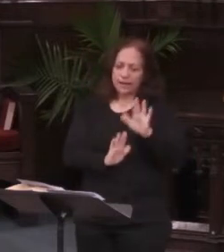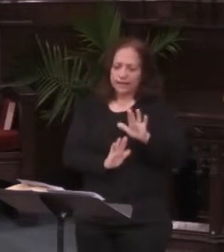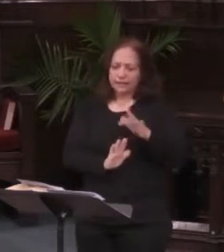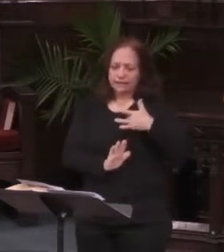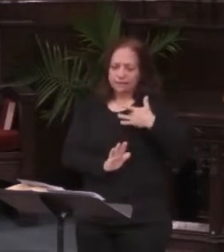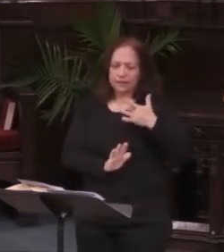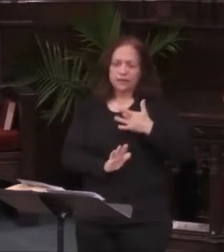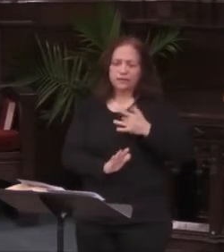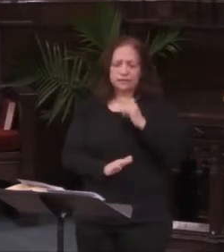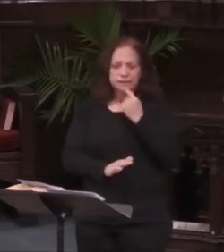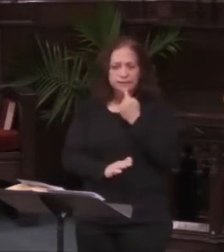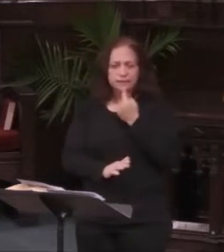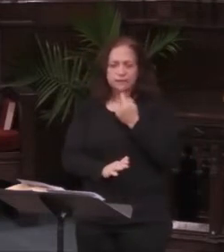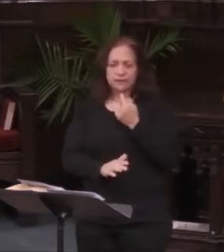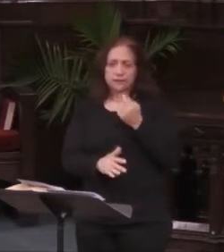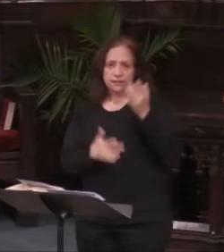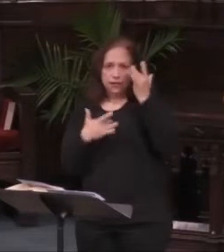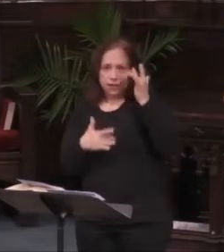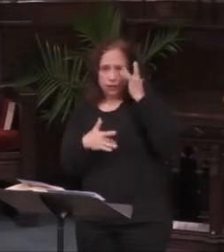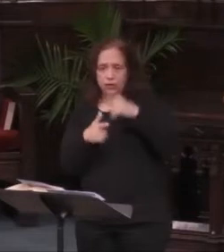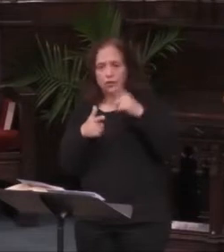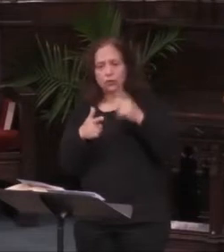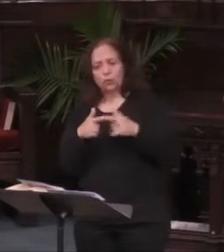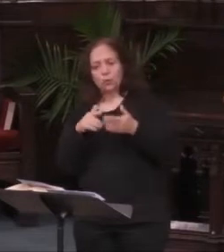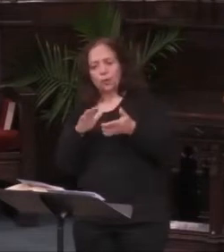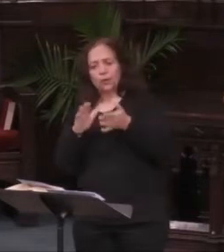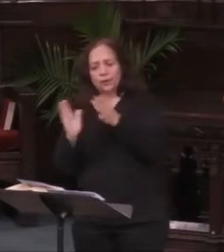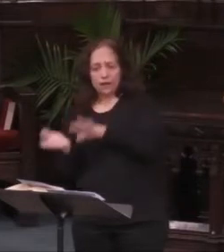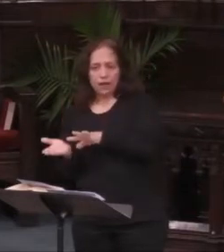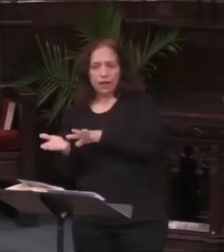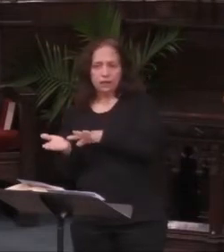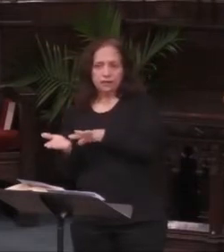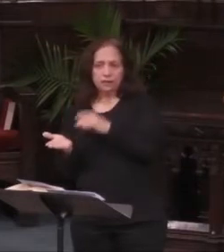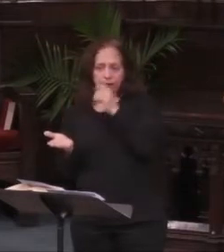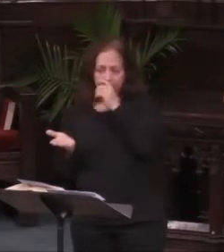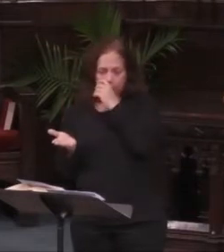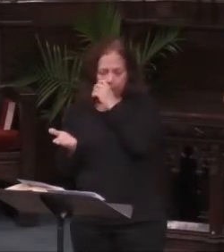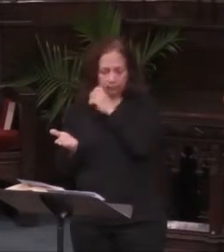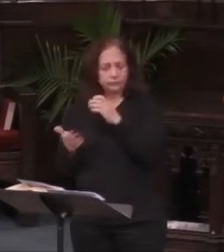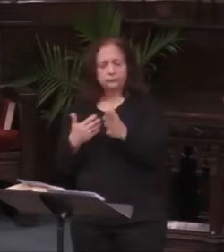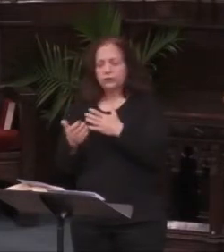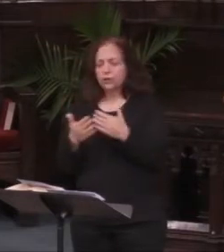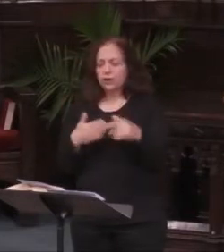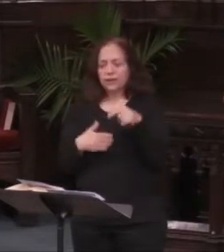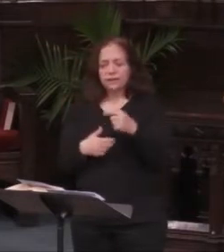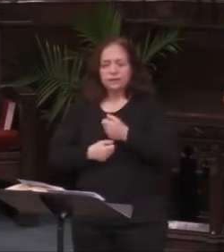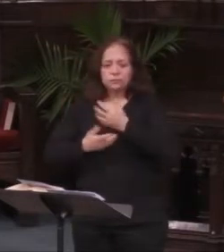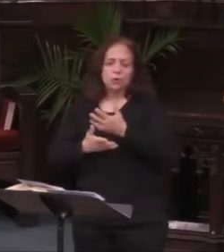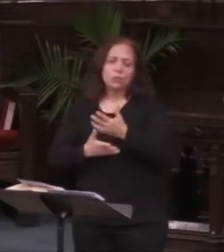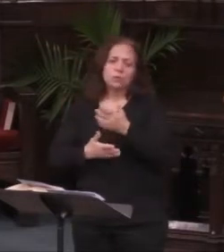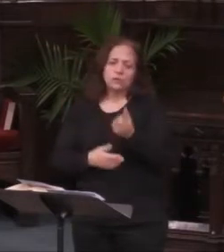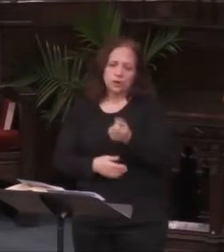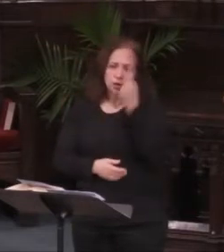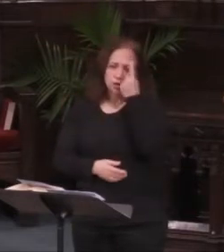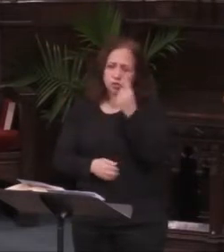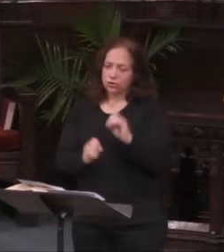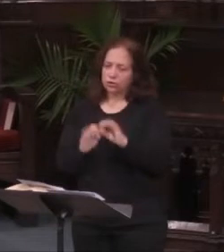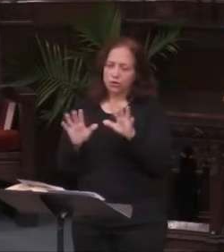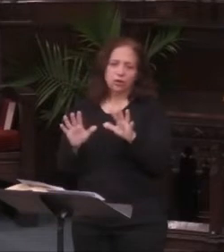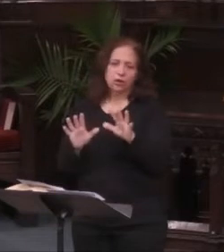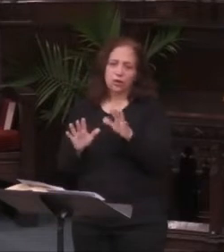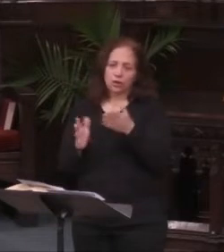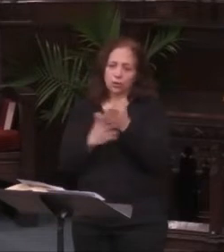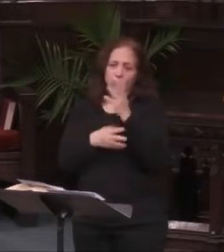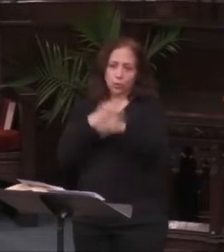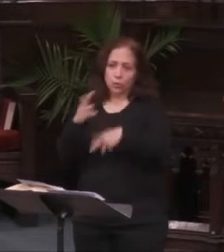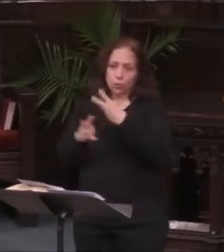serious illness or impending death. Regardless, these poems are understood universally. We each have our